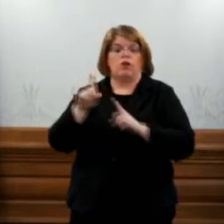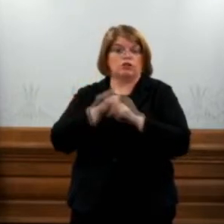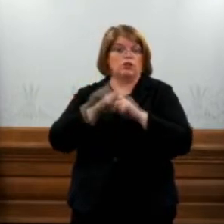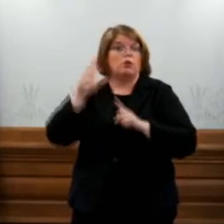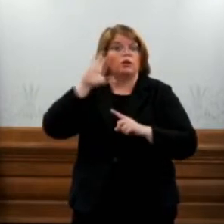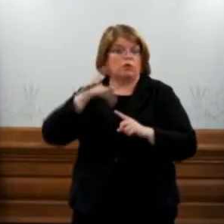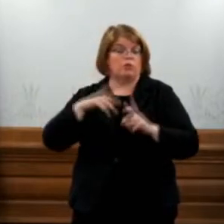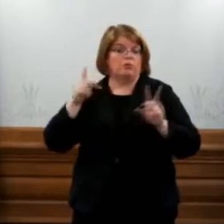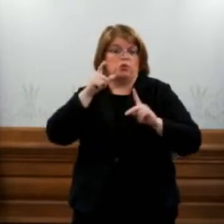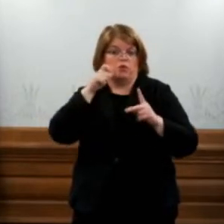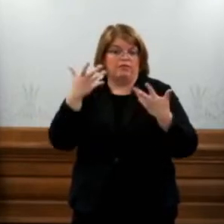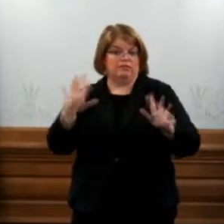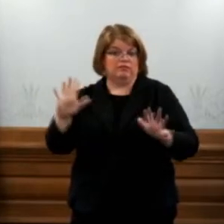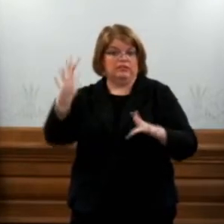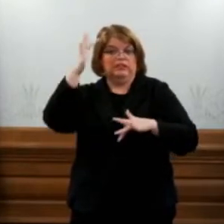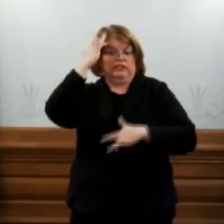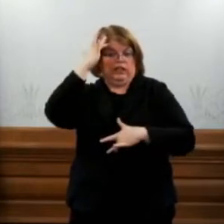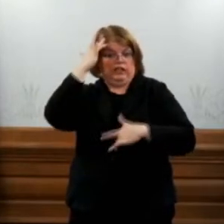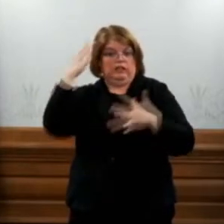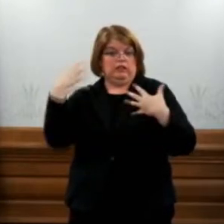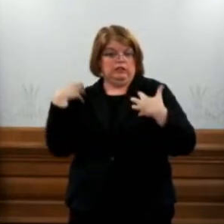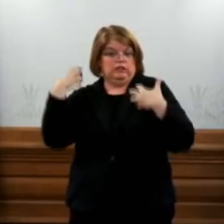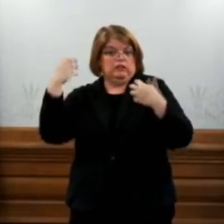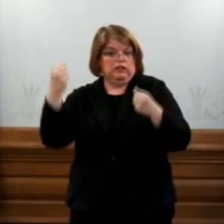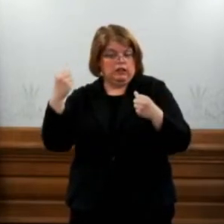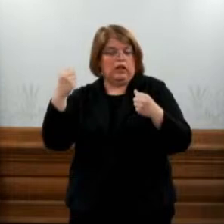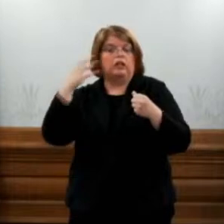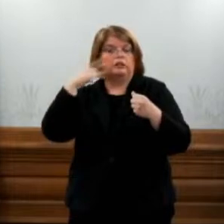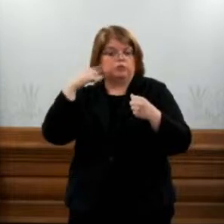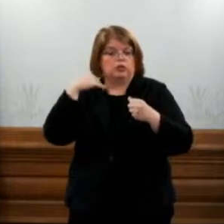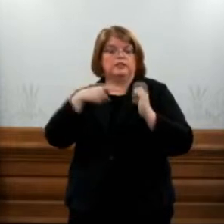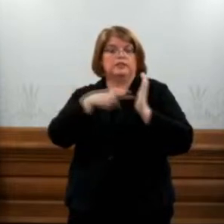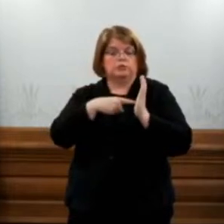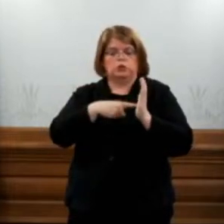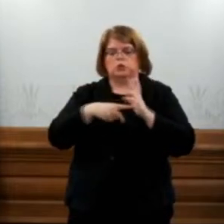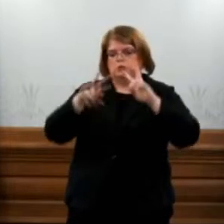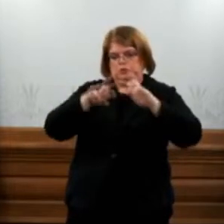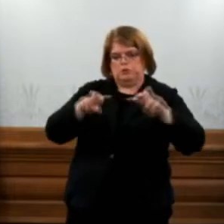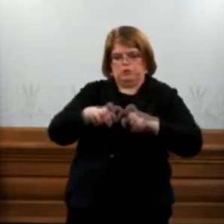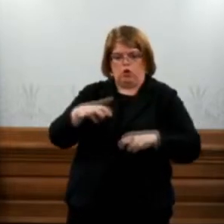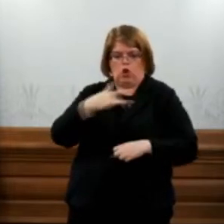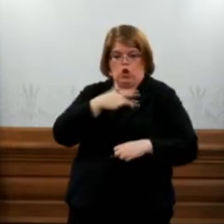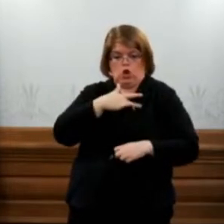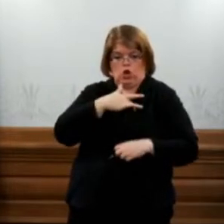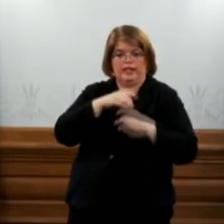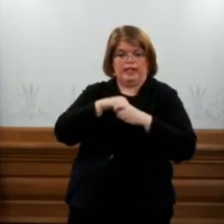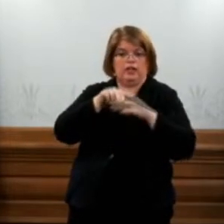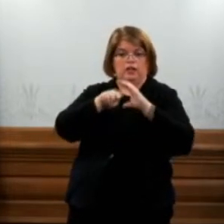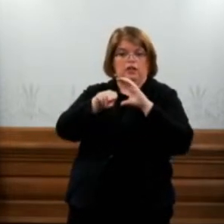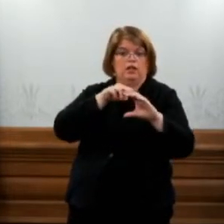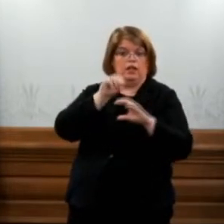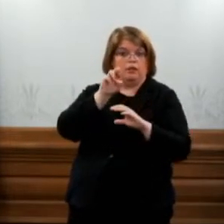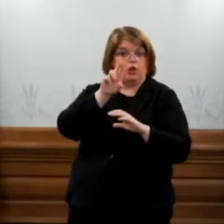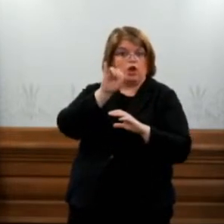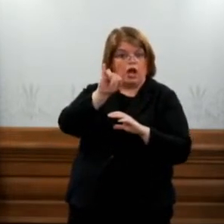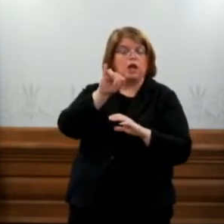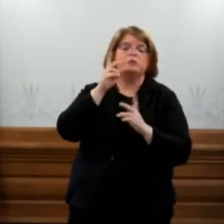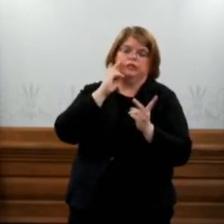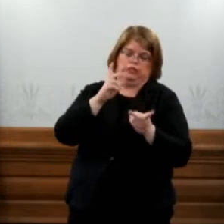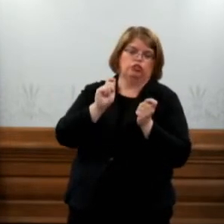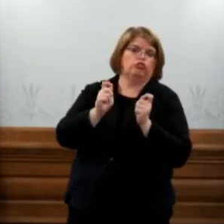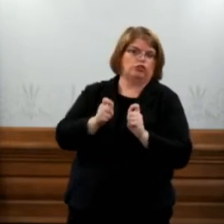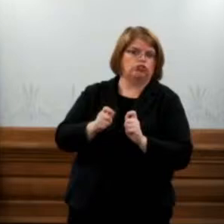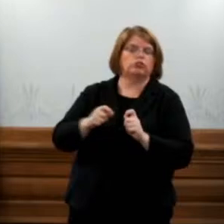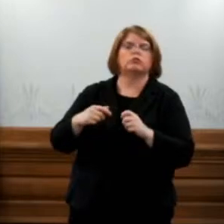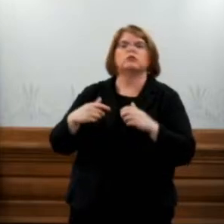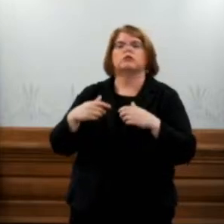had the disease and have had symptoms, when they look at their heart through an MRI, they've had changes to the MRI. We don't fully know